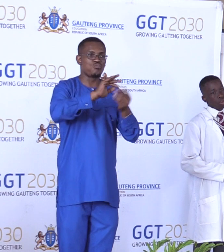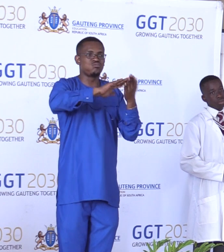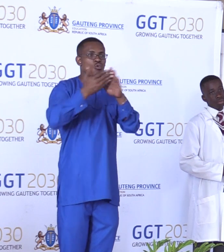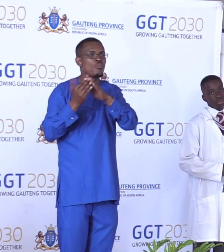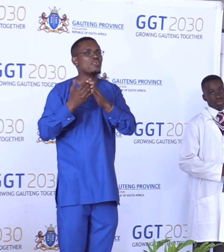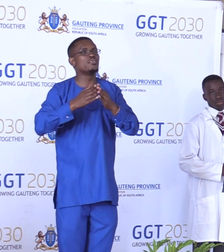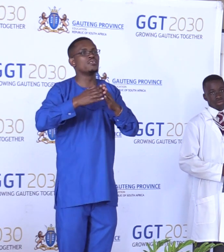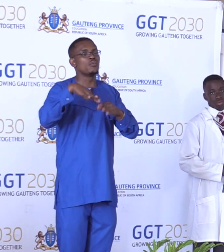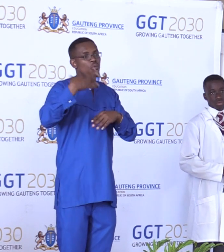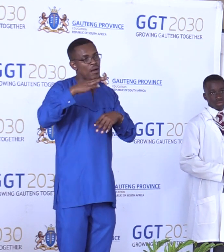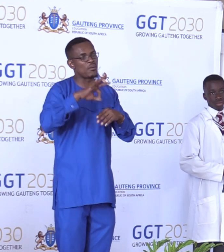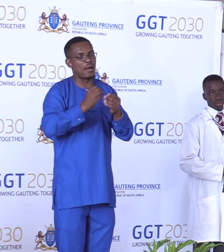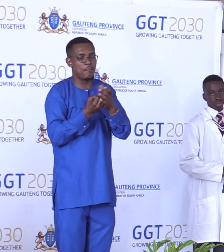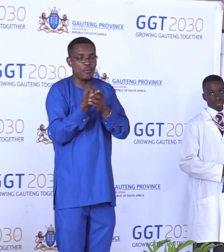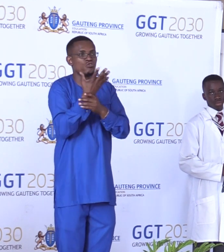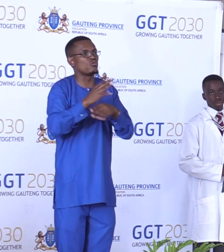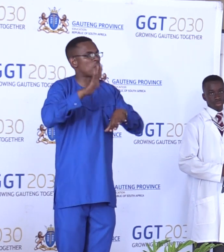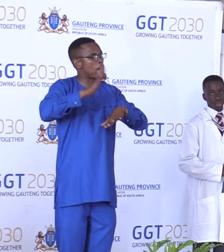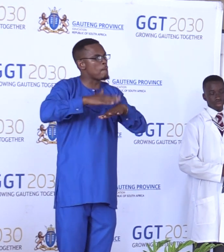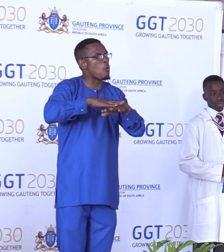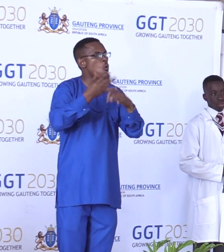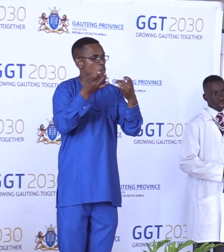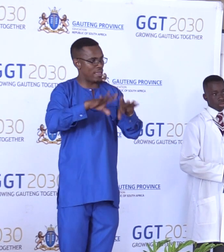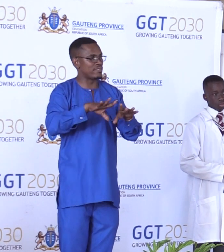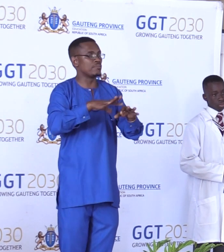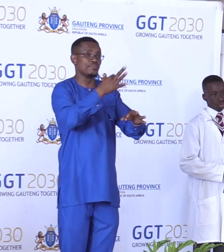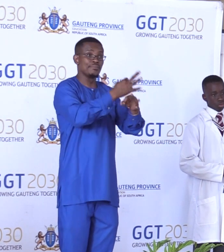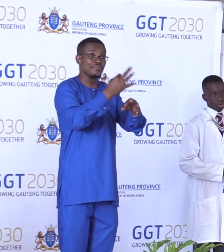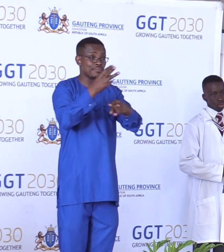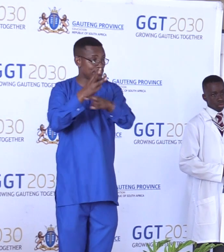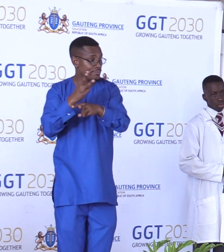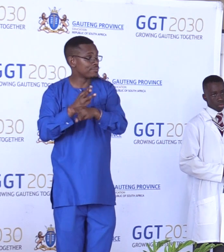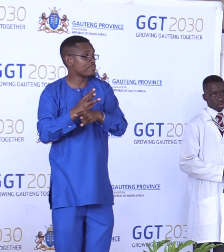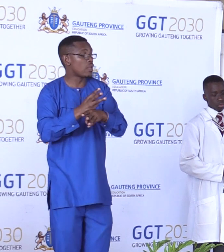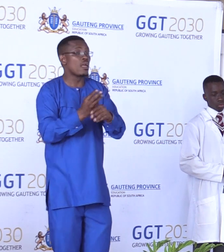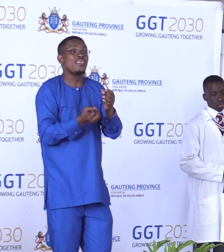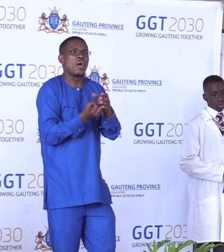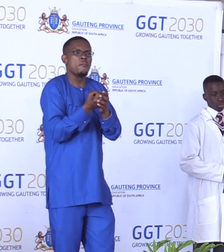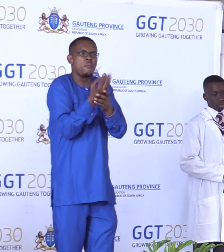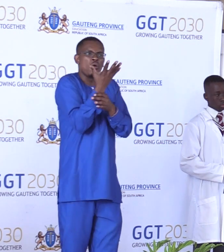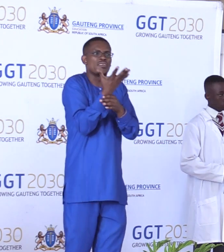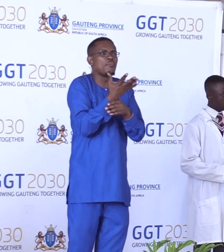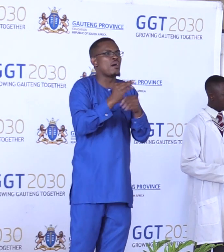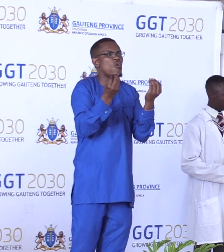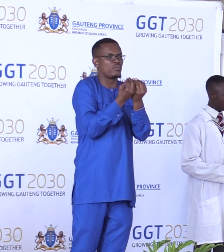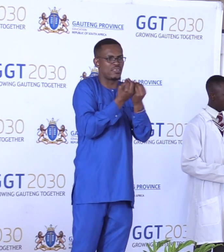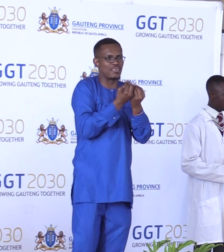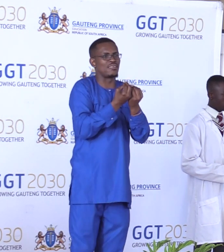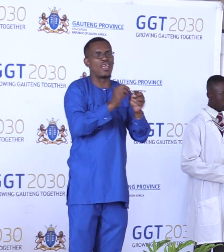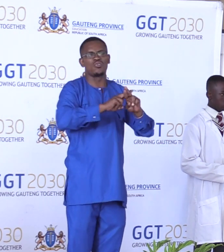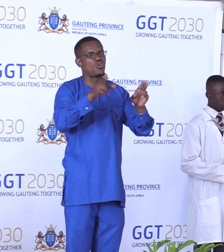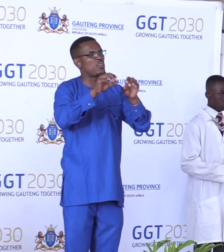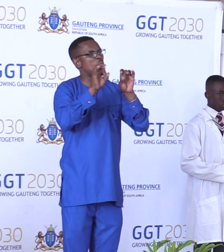of Harangua produce more waste than they can manage. Ladies and gentlemen, the disposal of waste through landfill is not a perfect